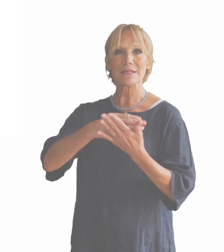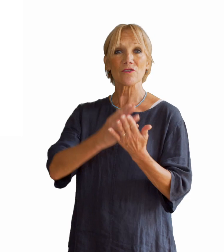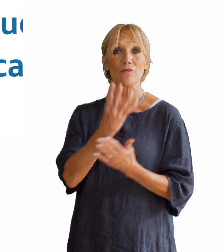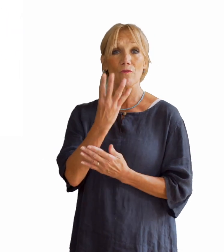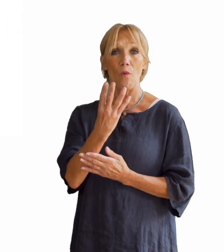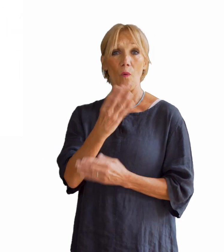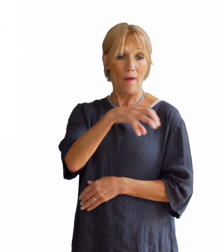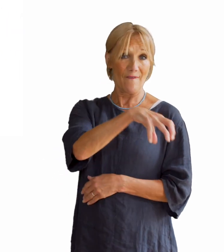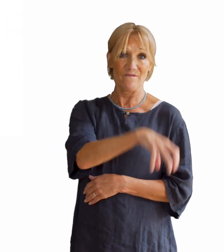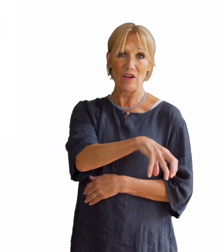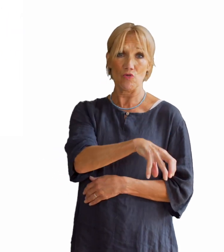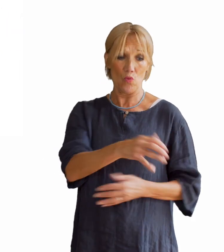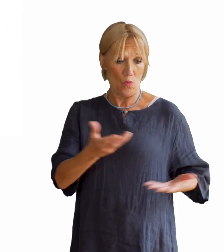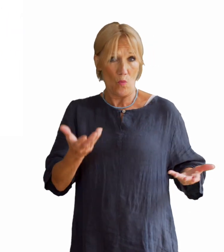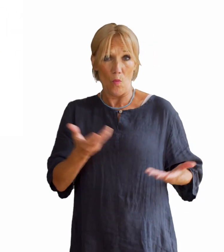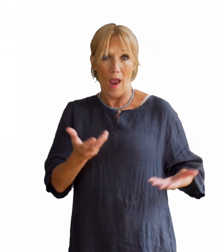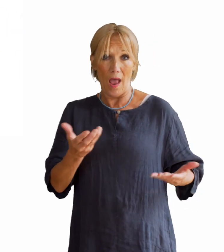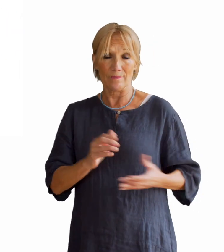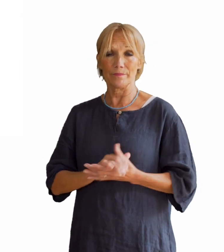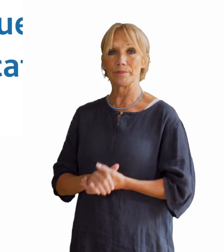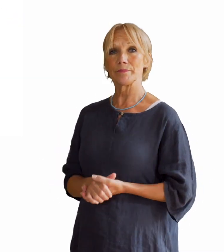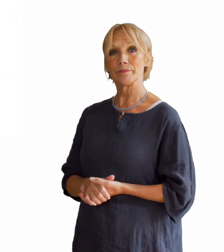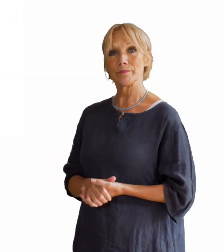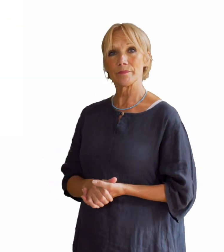Section 4. Venue and Location.